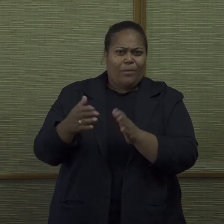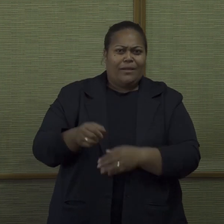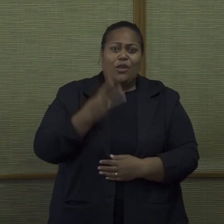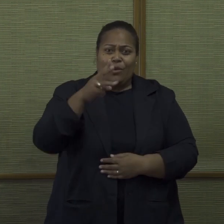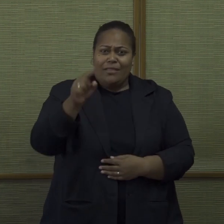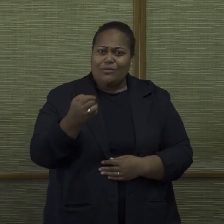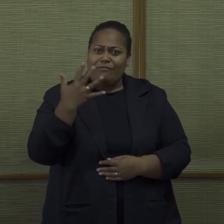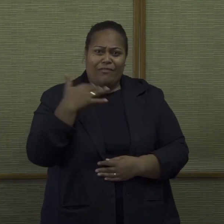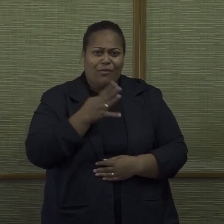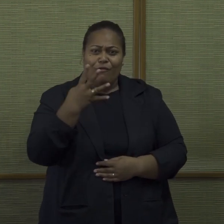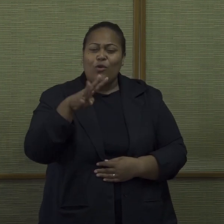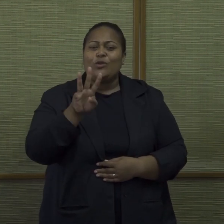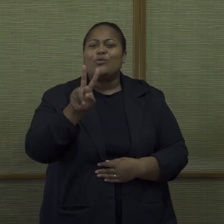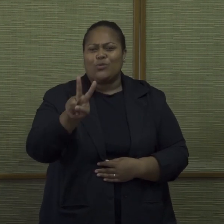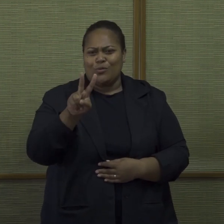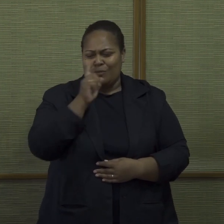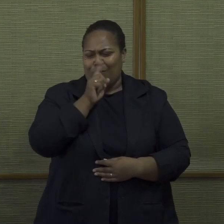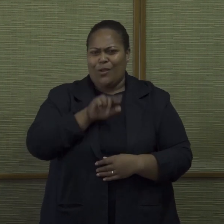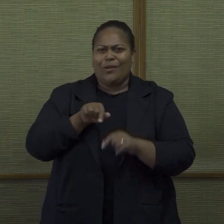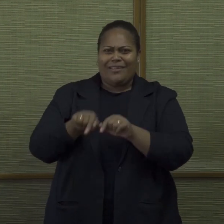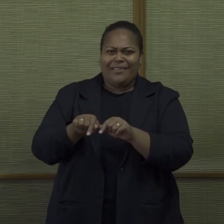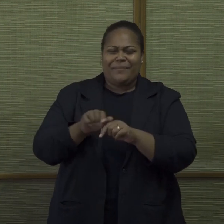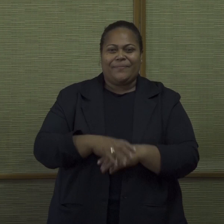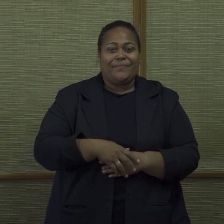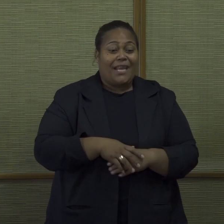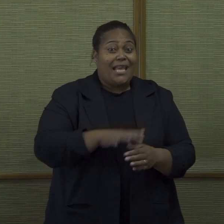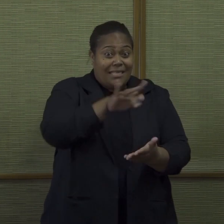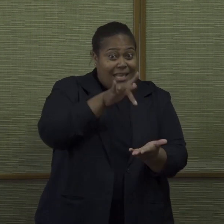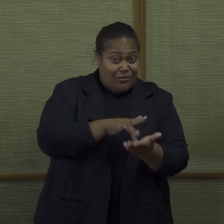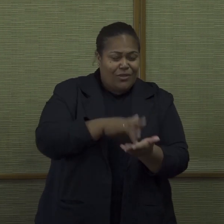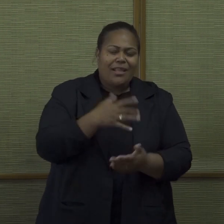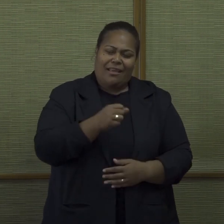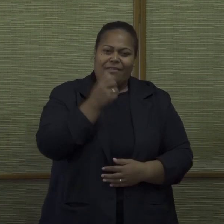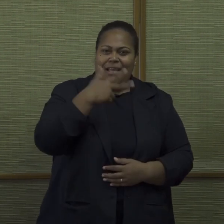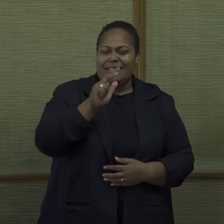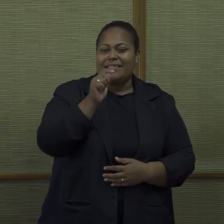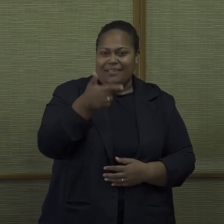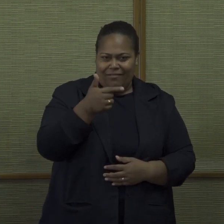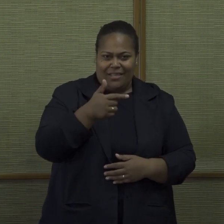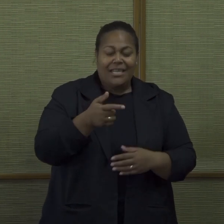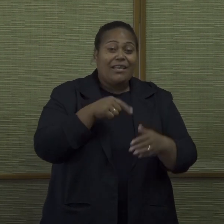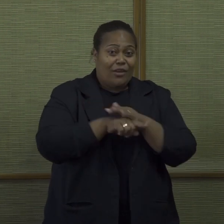3,542 evacuees. In the Central Division, we have 87 evacuation center open,